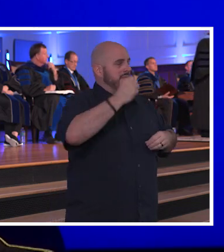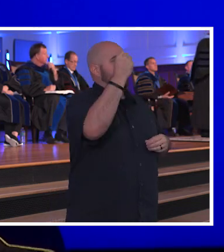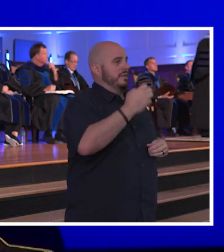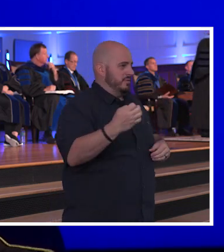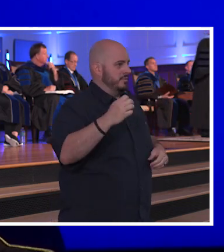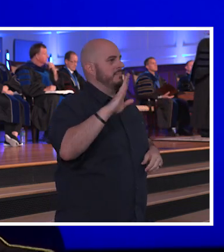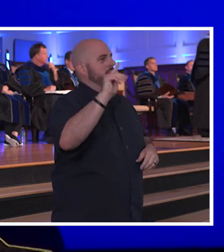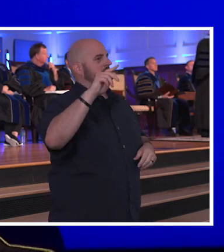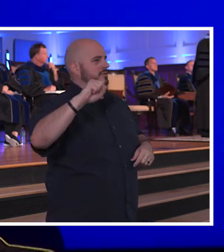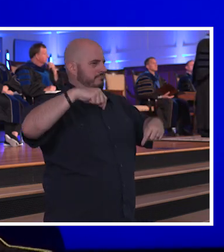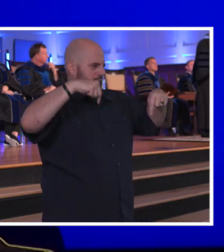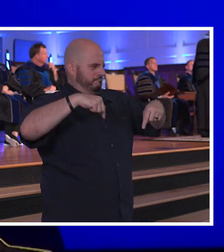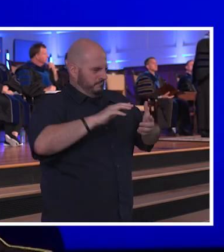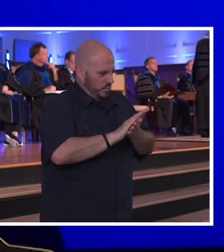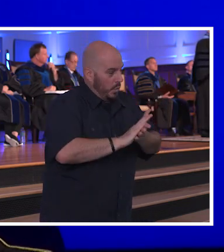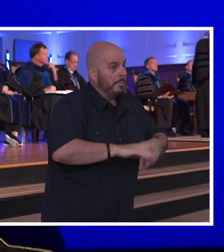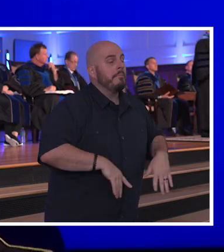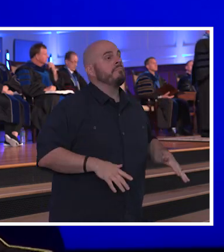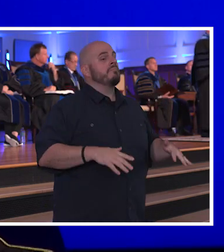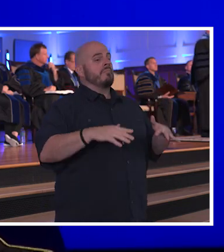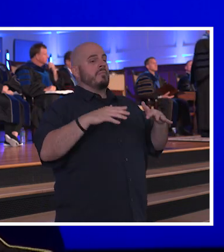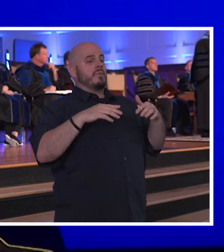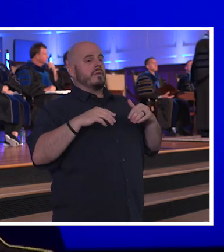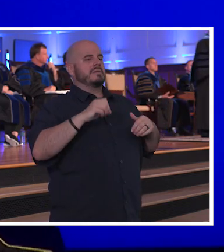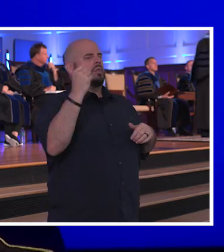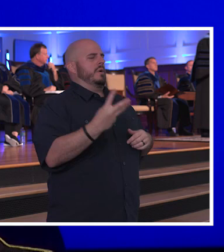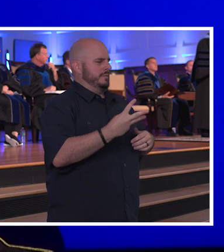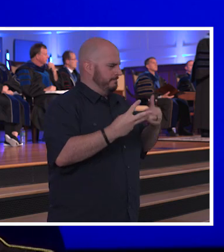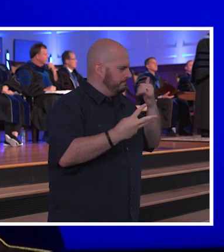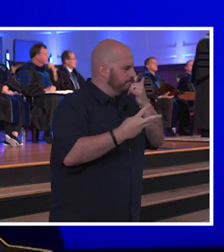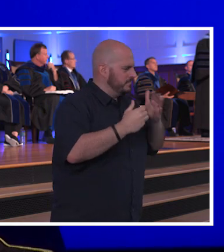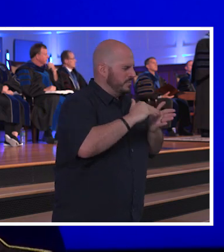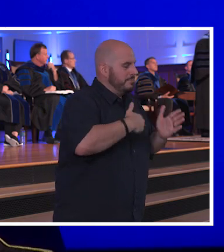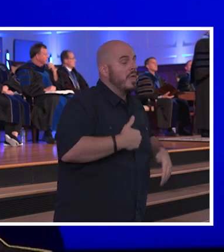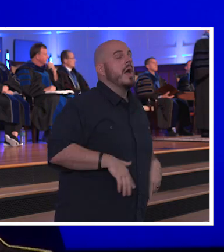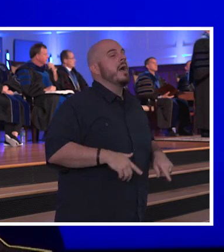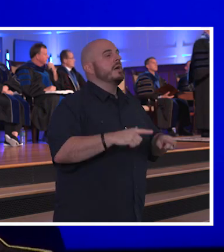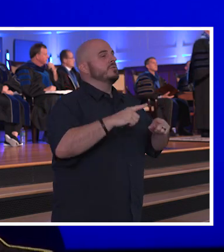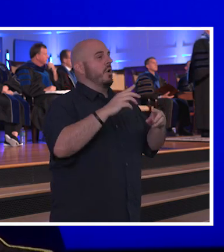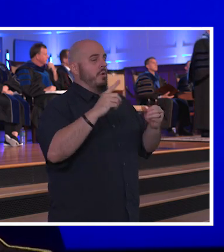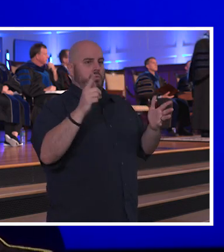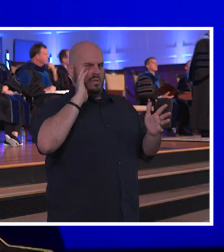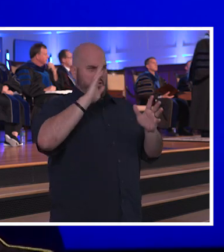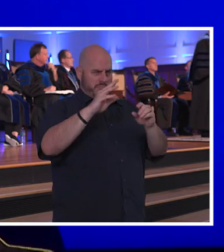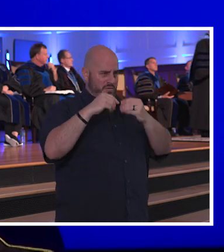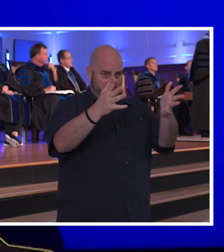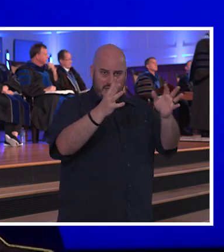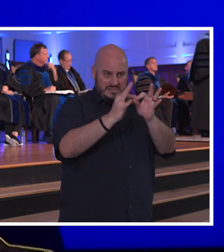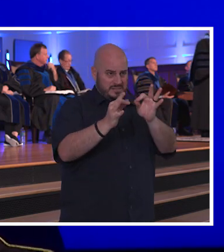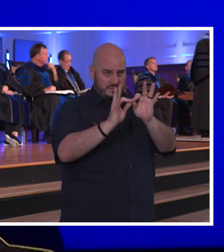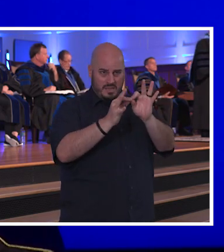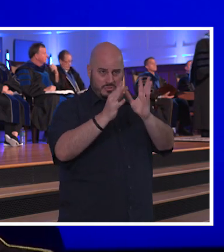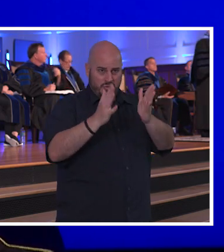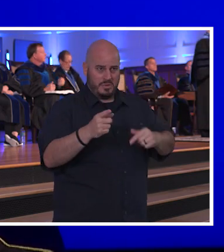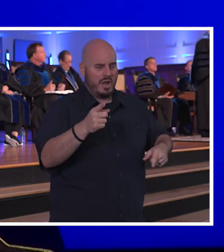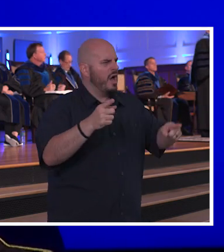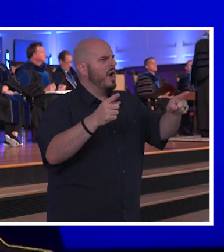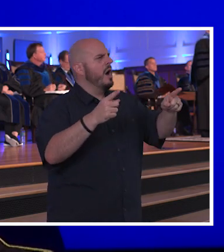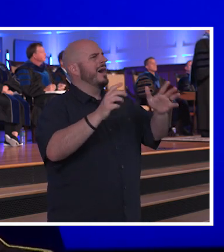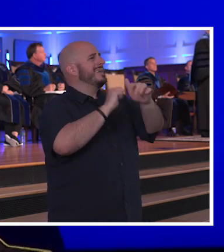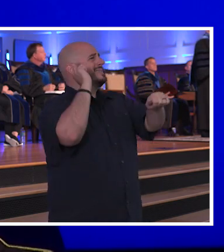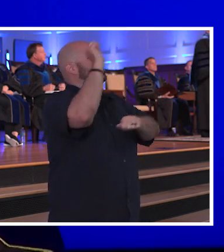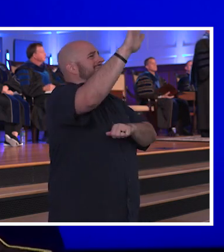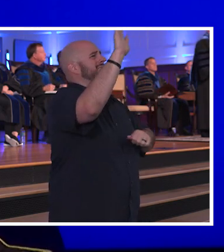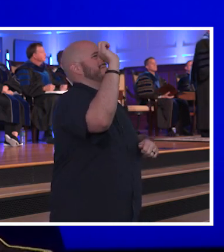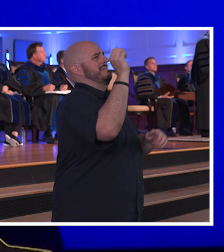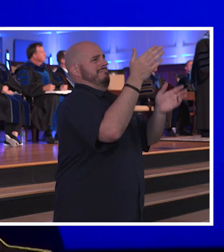Seminary, she requested that they might provide for her sign language interpreters, but the seminary informed